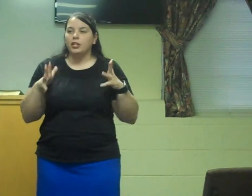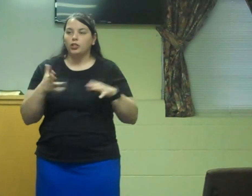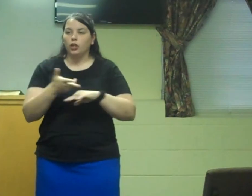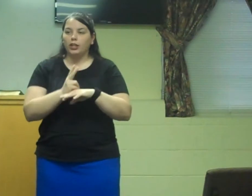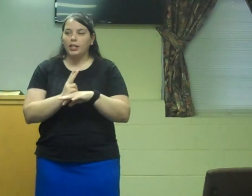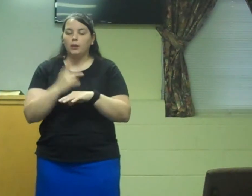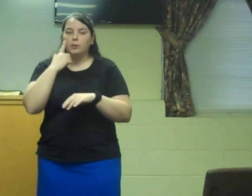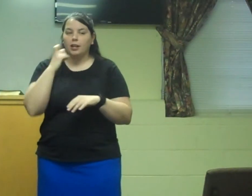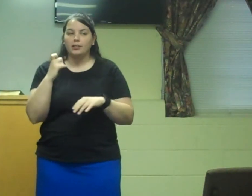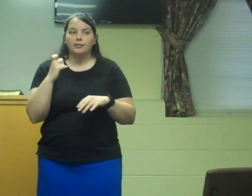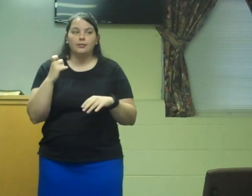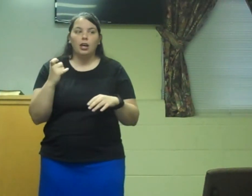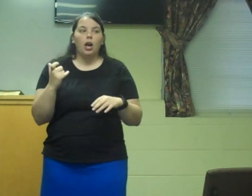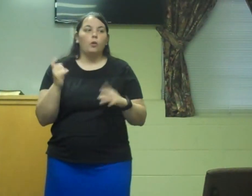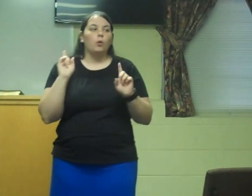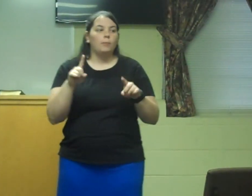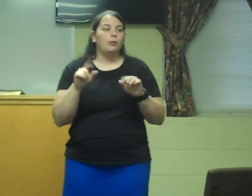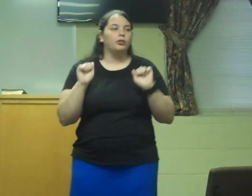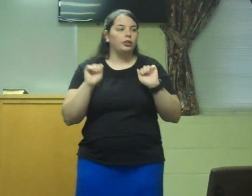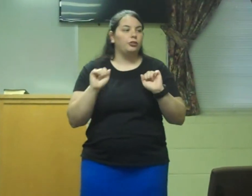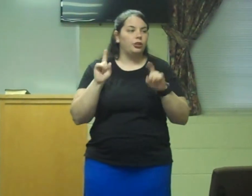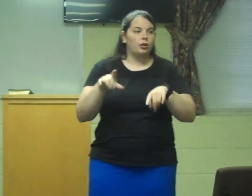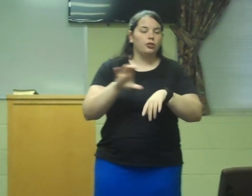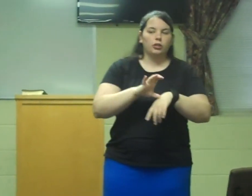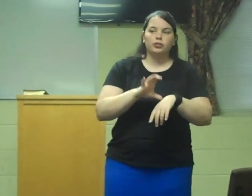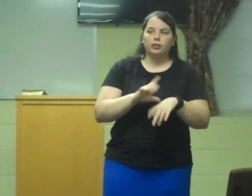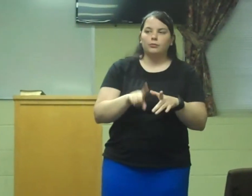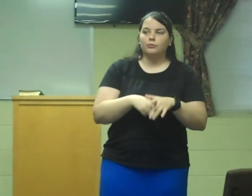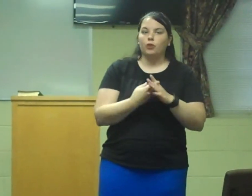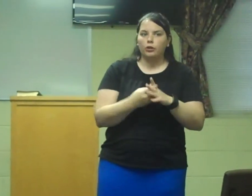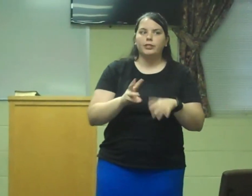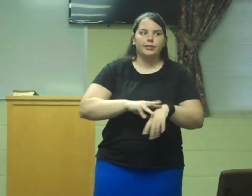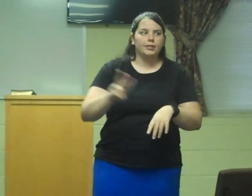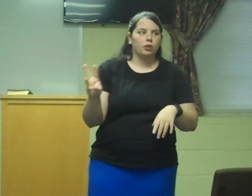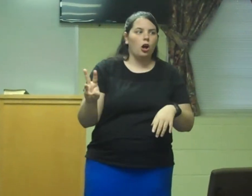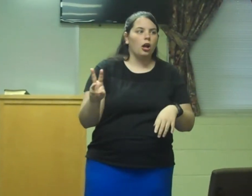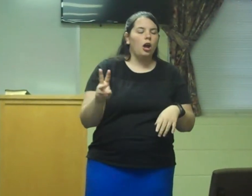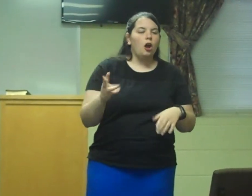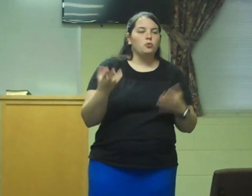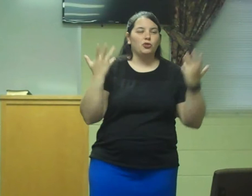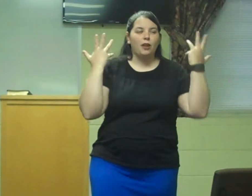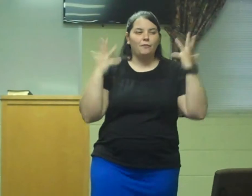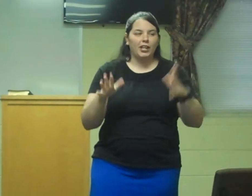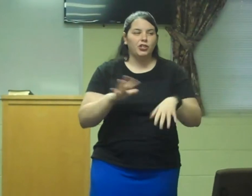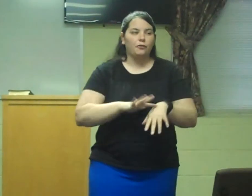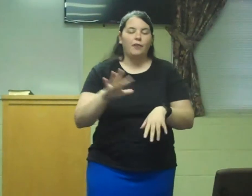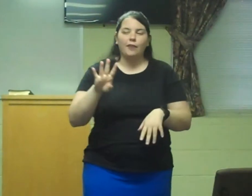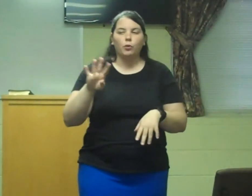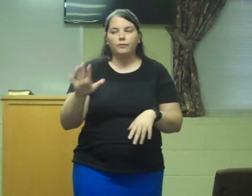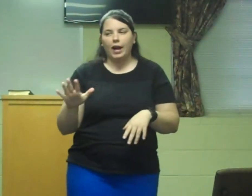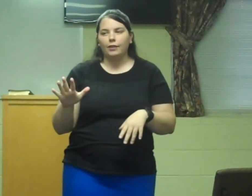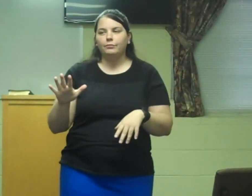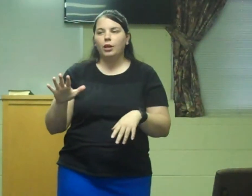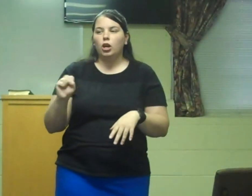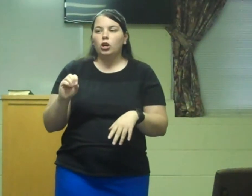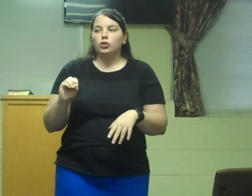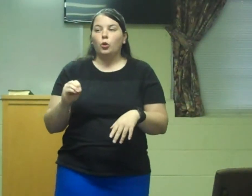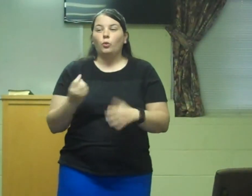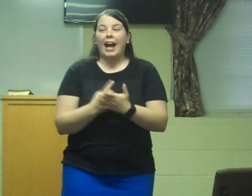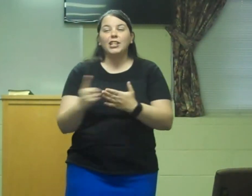finish early because we want to be able to go to church. It starts at 6 o'clock. So we're trying to finish at 5:45. So last